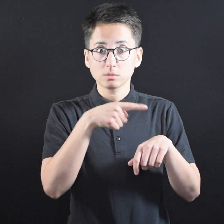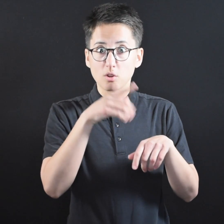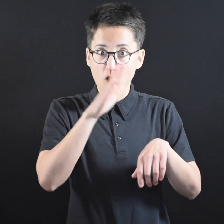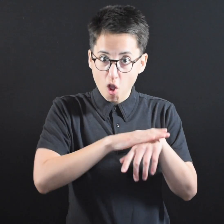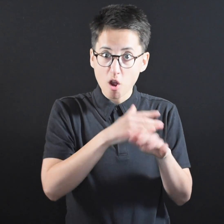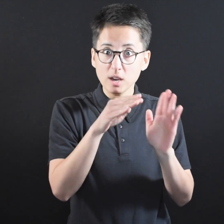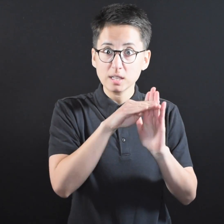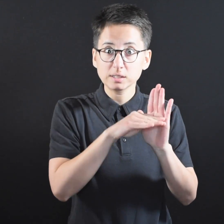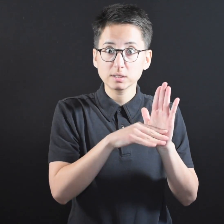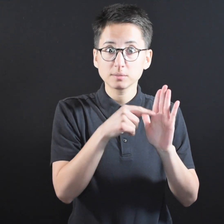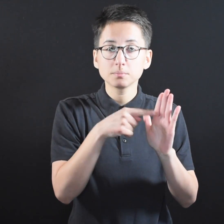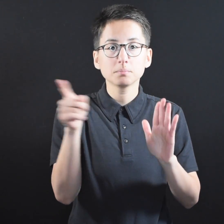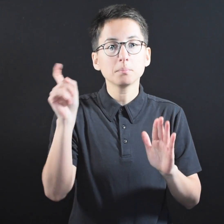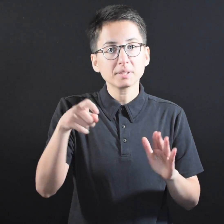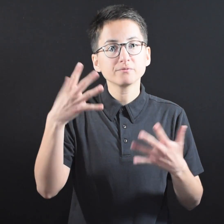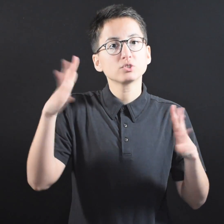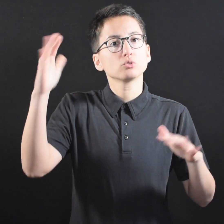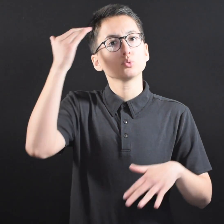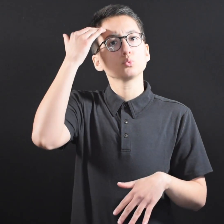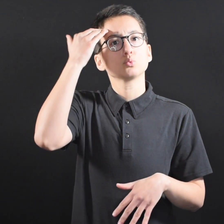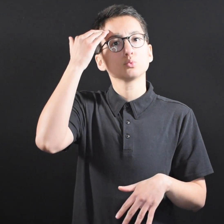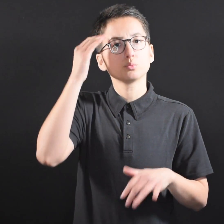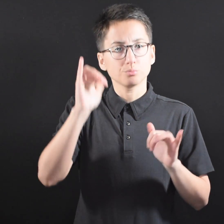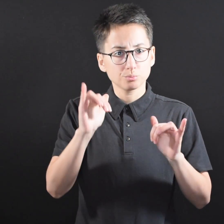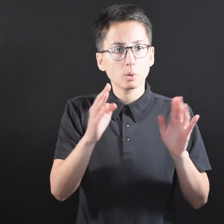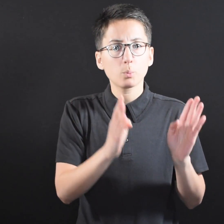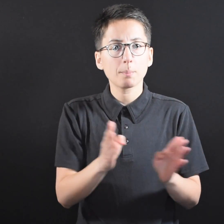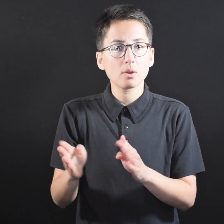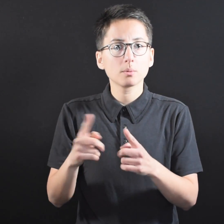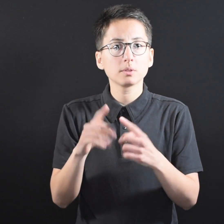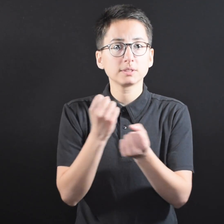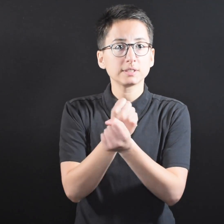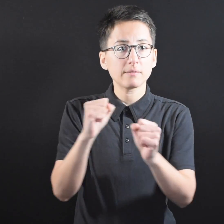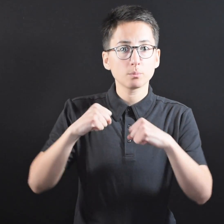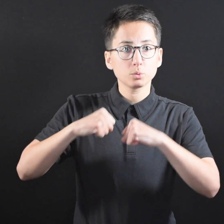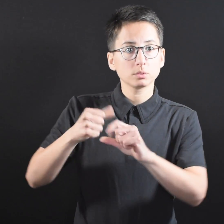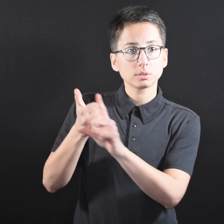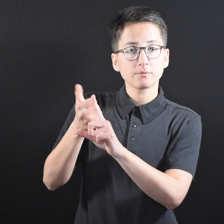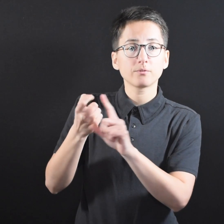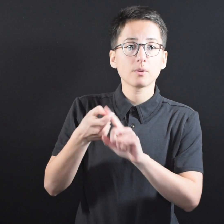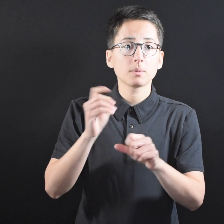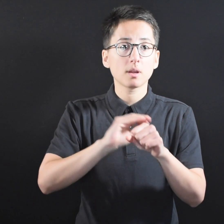of time to take health safety steps against COVID-19 infection.